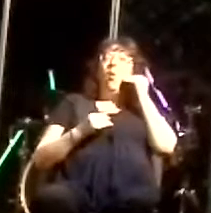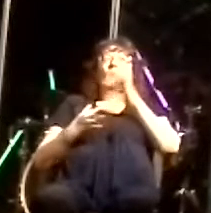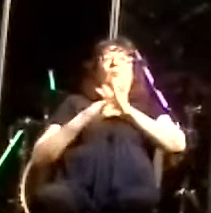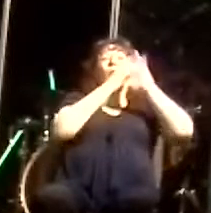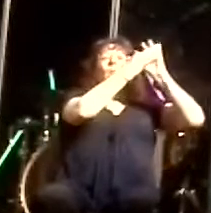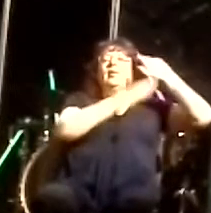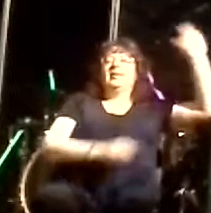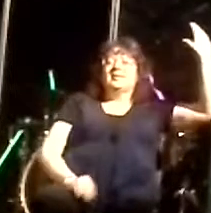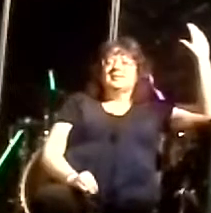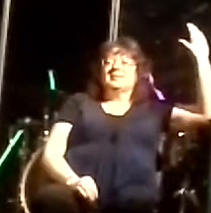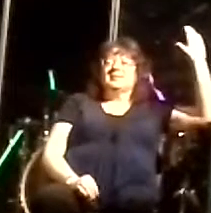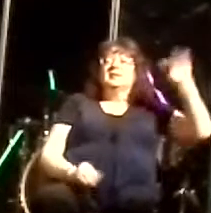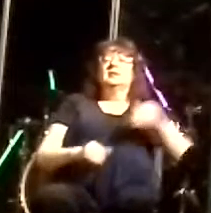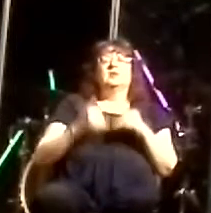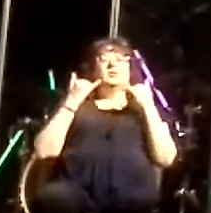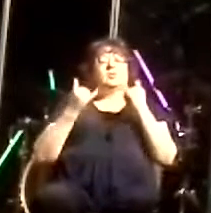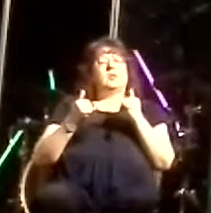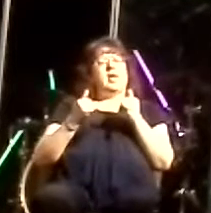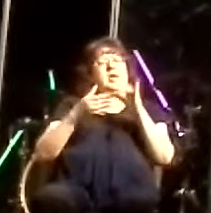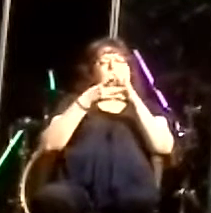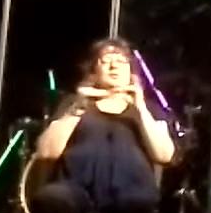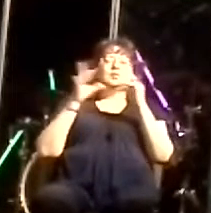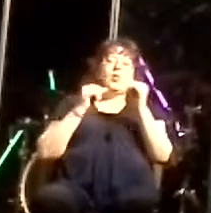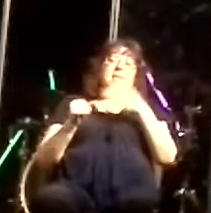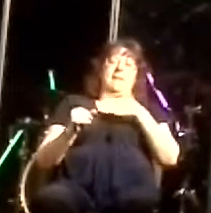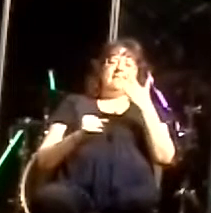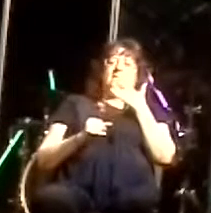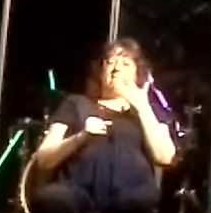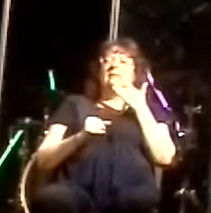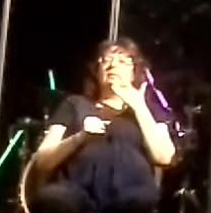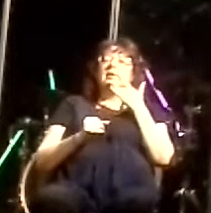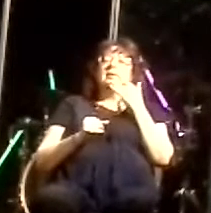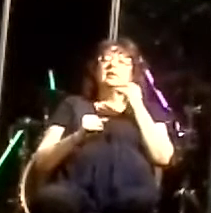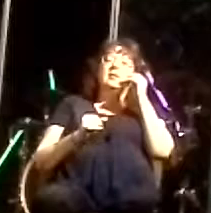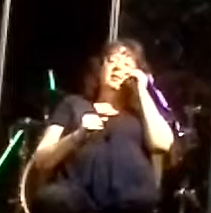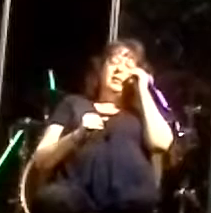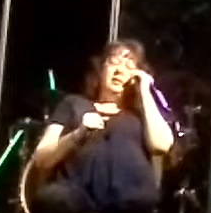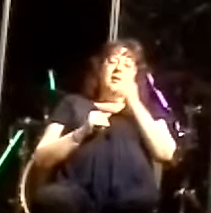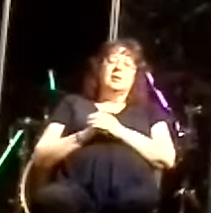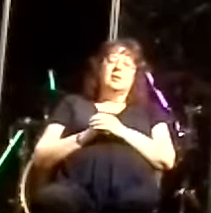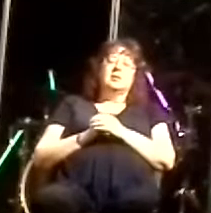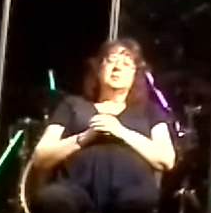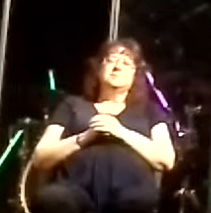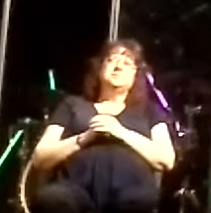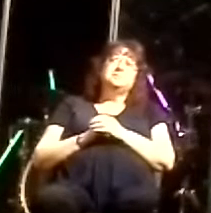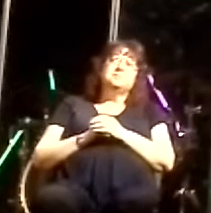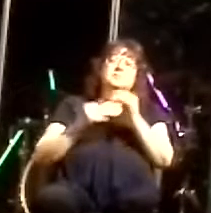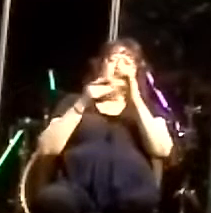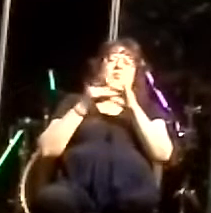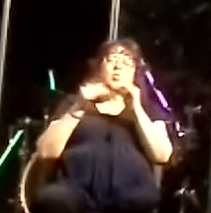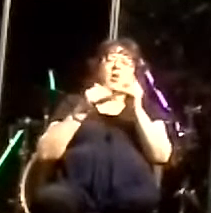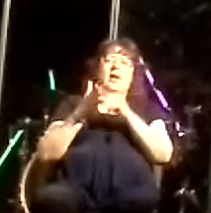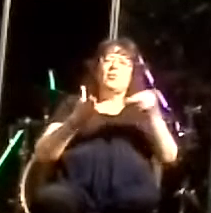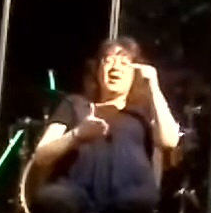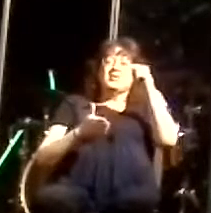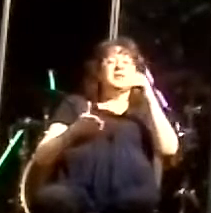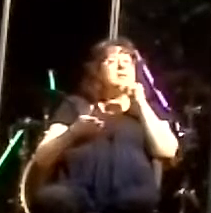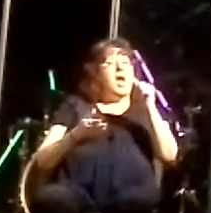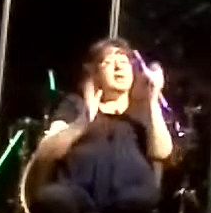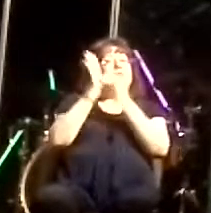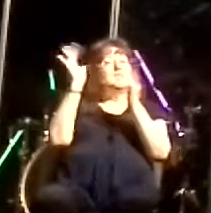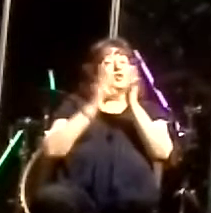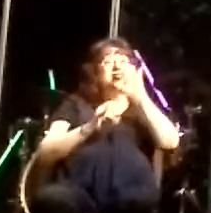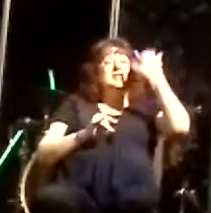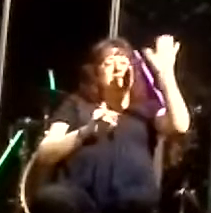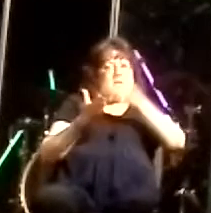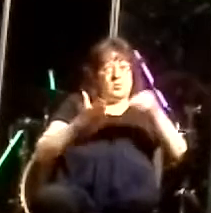his. So today we're going to look at a story. One of my favorite stories in the Bible. It's a story of the resurrection, but not the